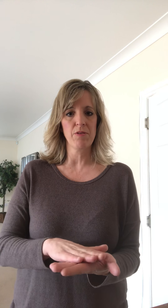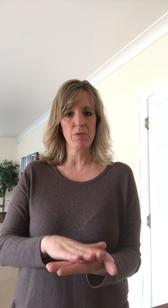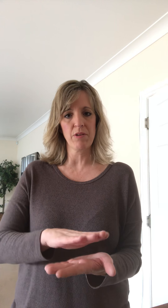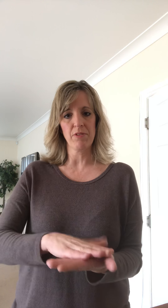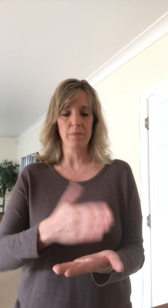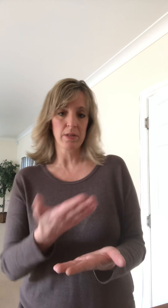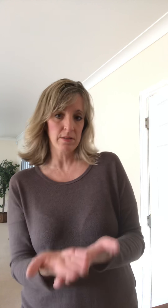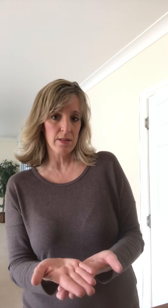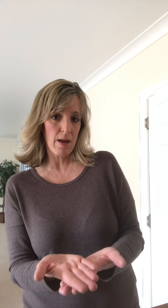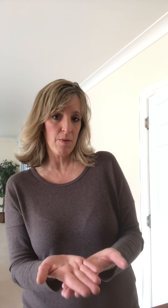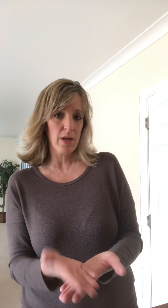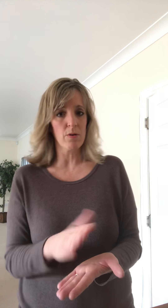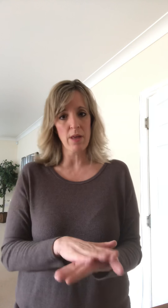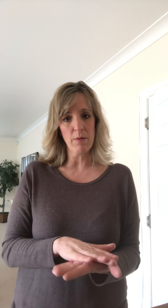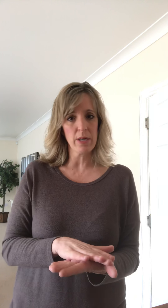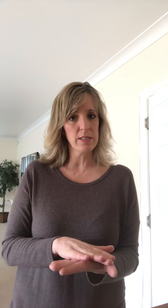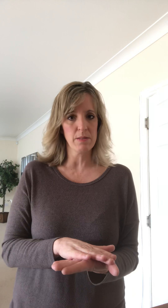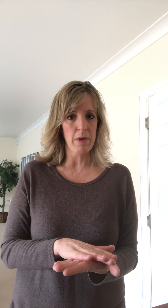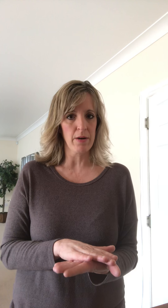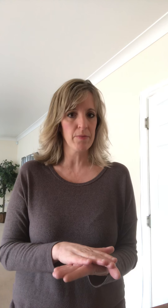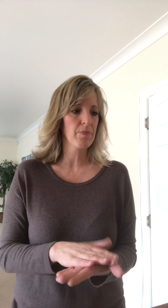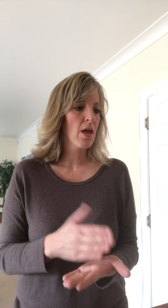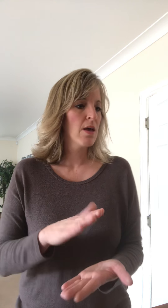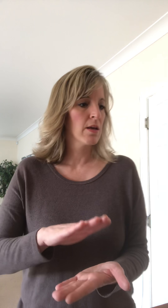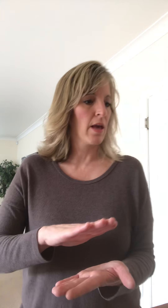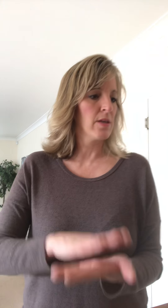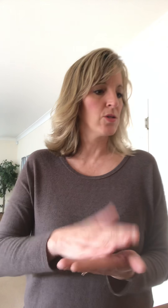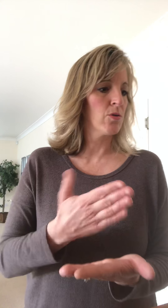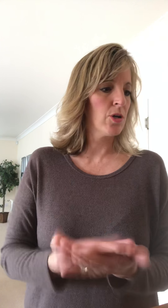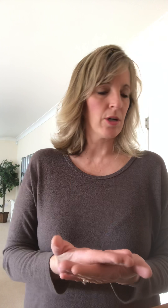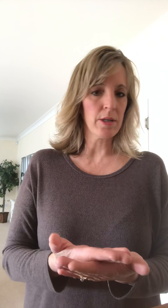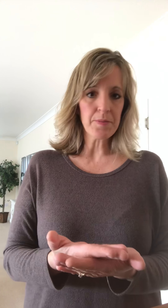want to flip it that way or that way, it doesn't matter. Okay, so cook.